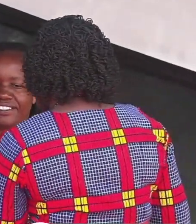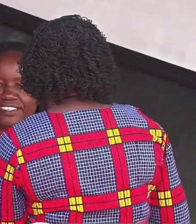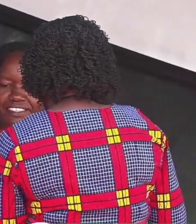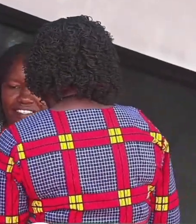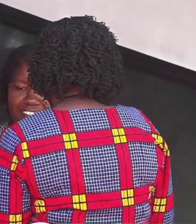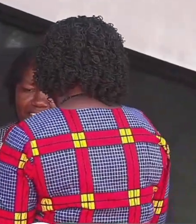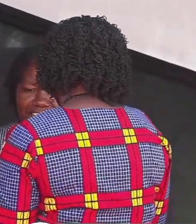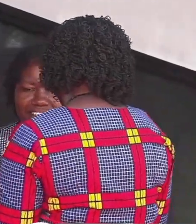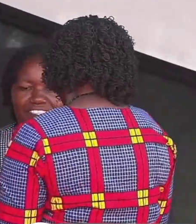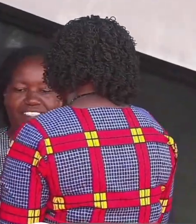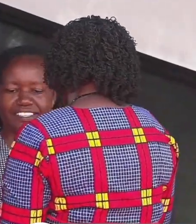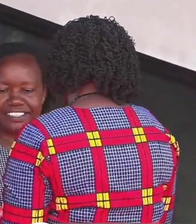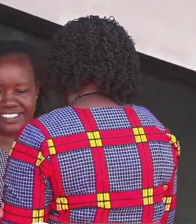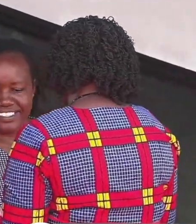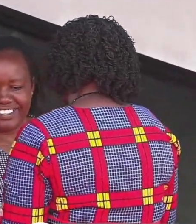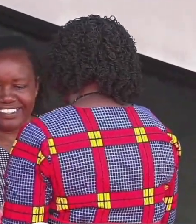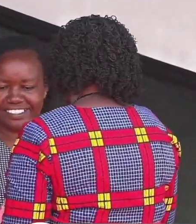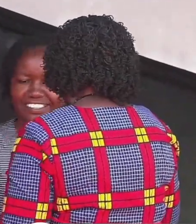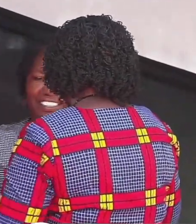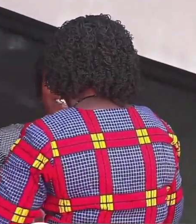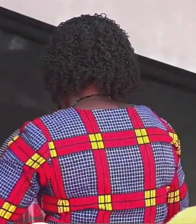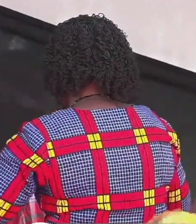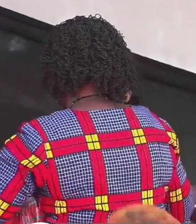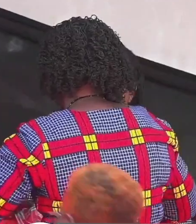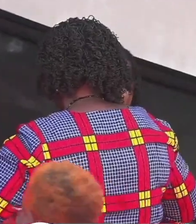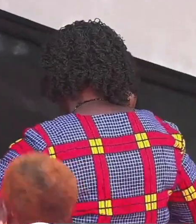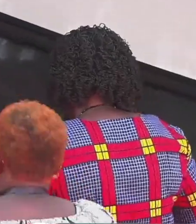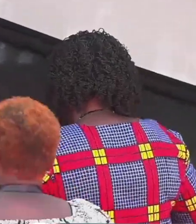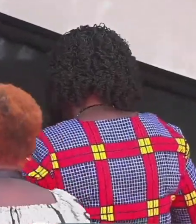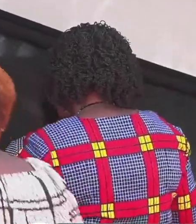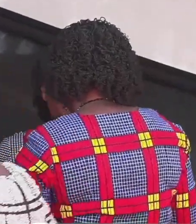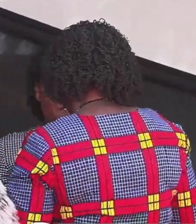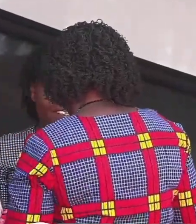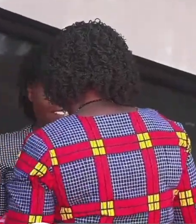CC Daktari, rafiki yetu sana.